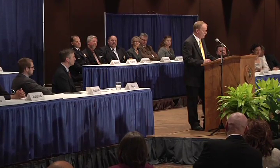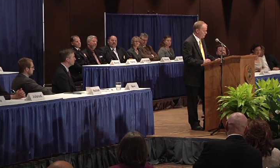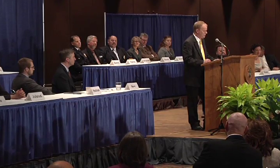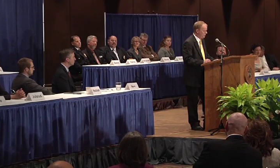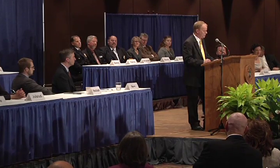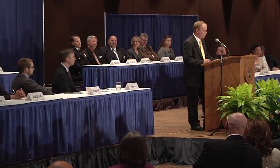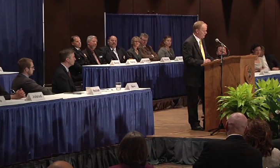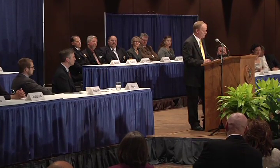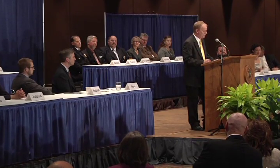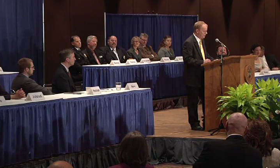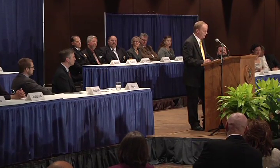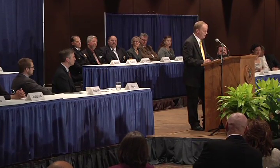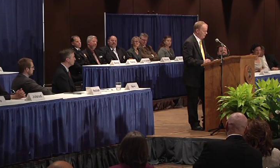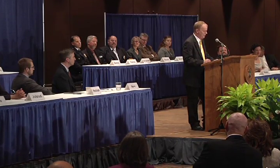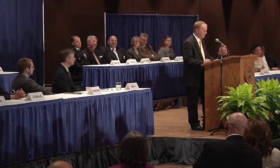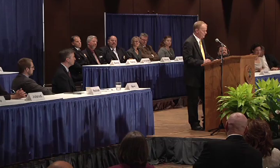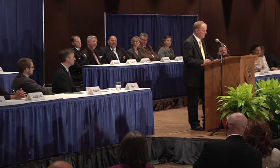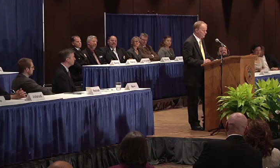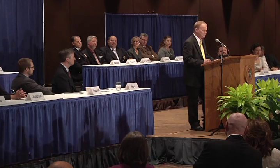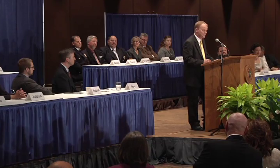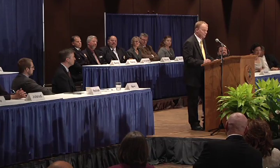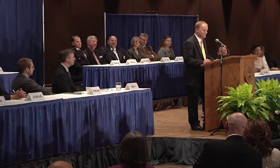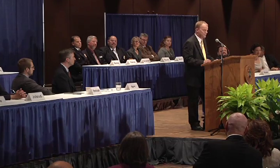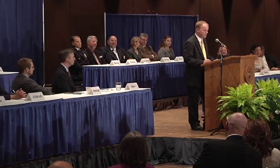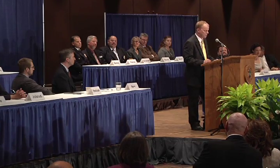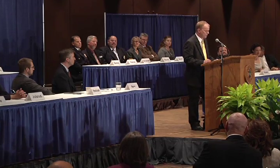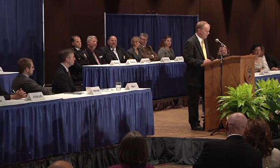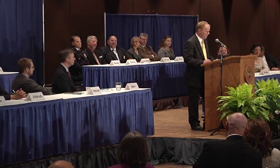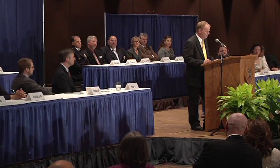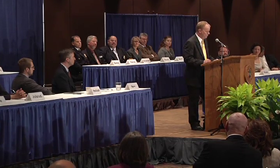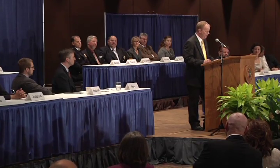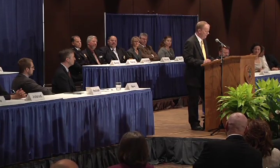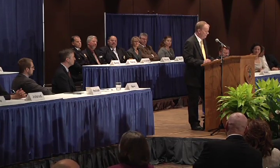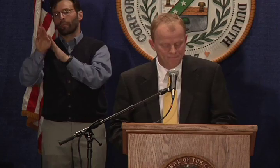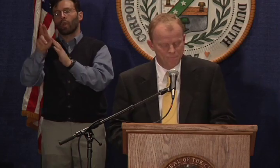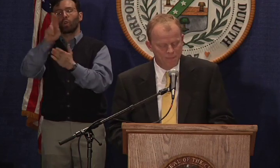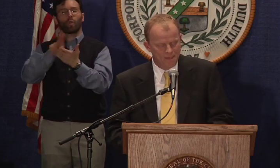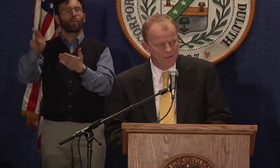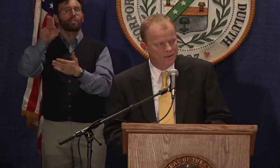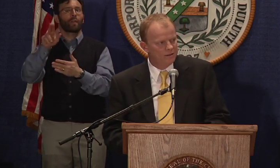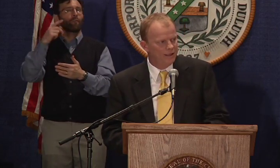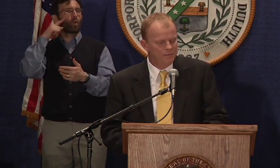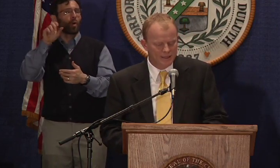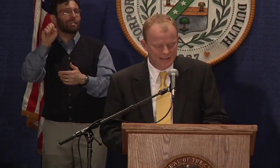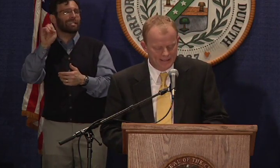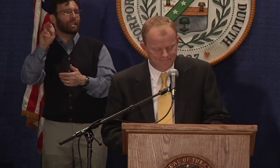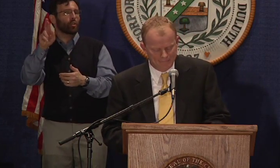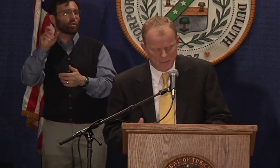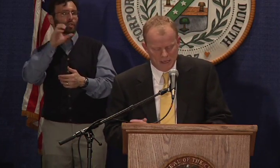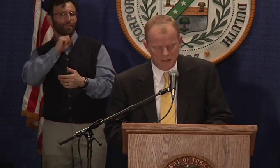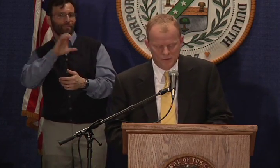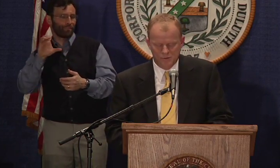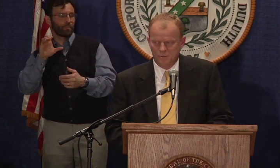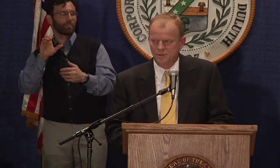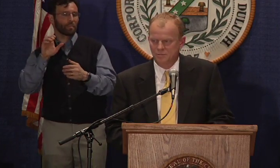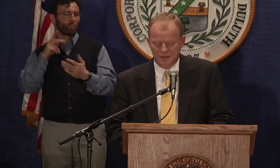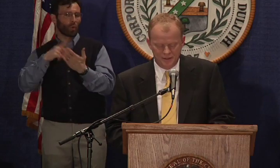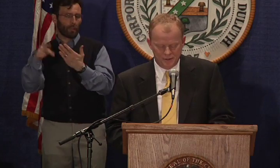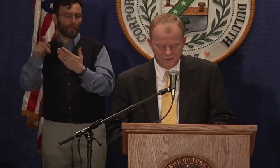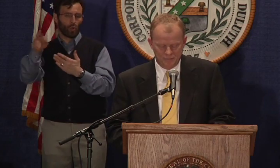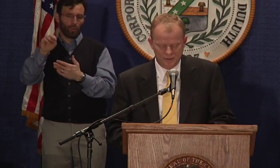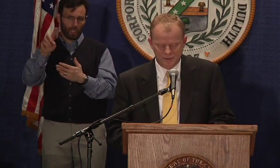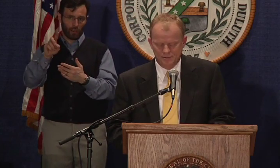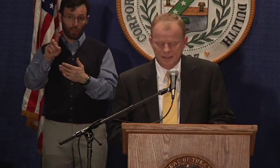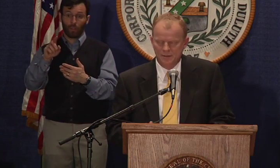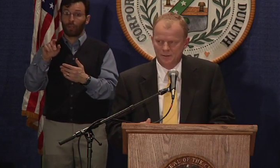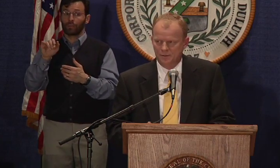later years, she was instrumental in the development of the University for Seniors program at UMD. Like my dad, my mom also was committed